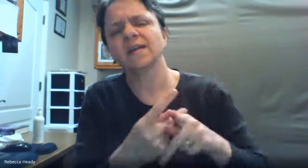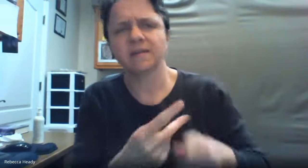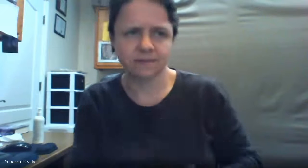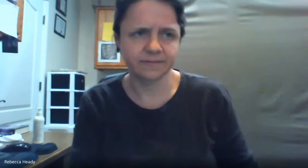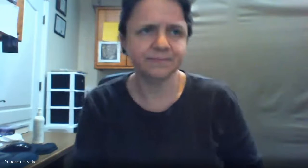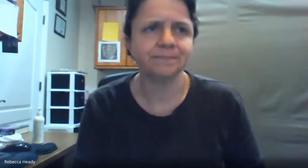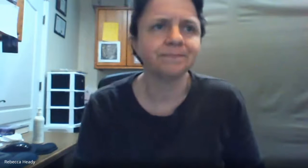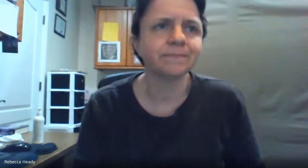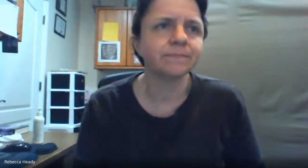kind?